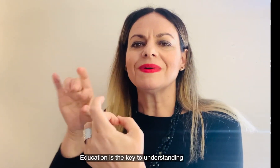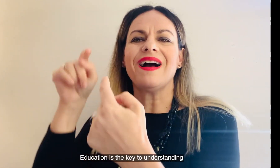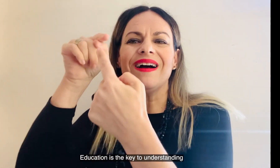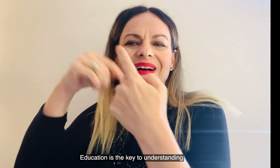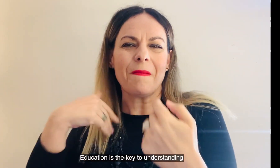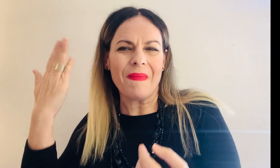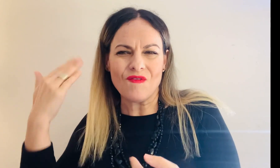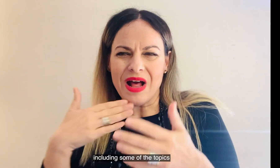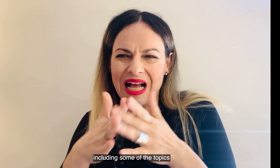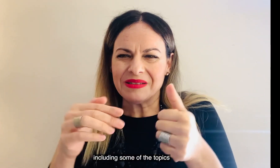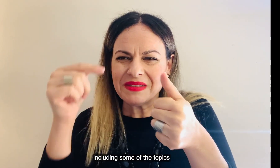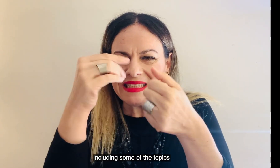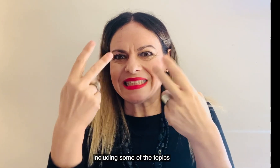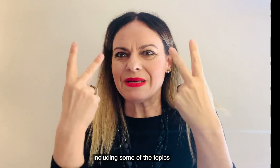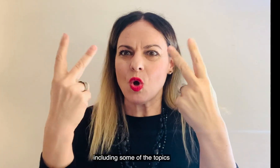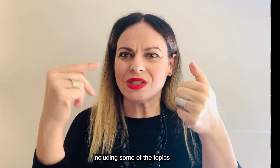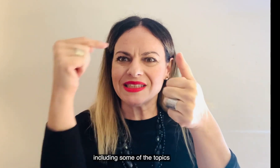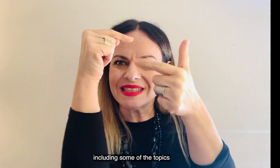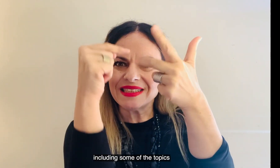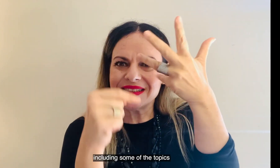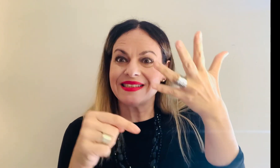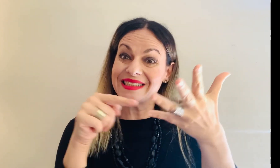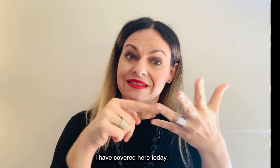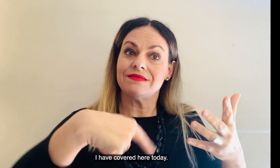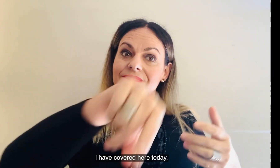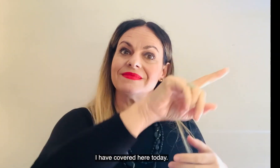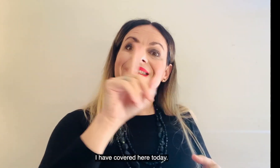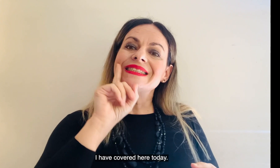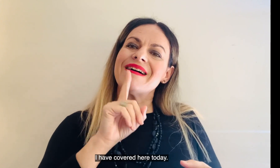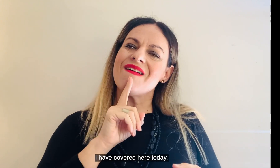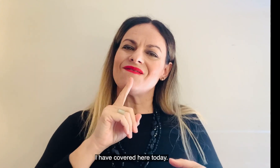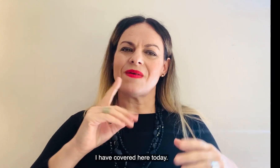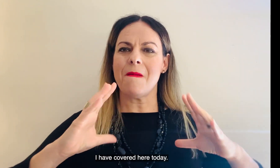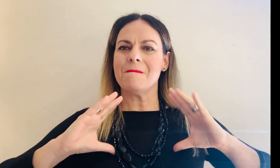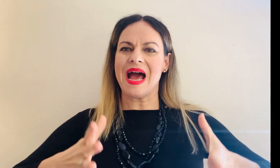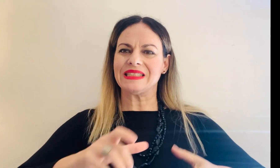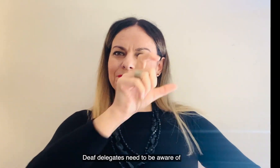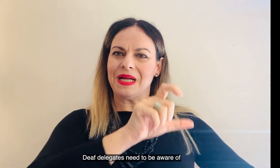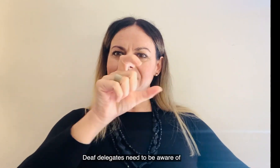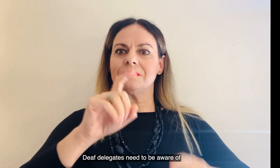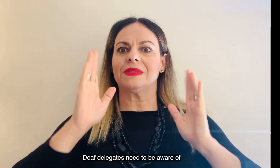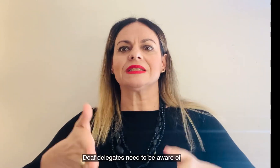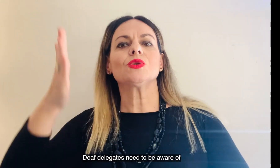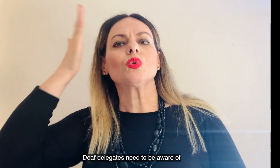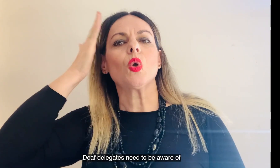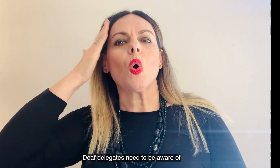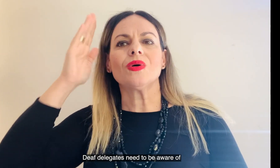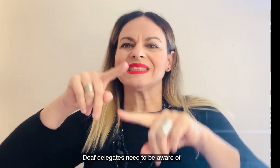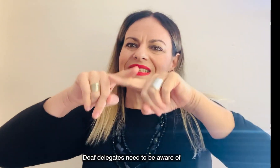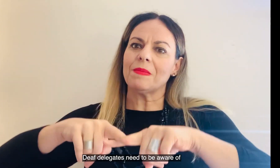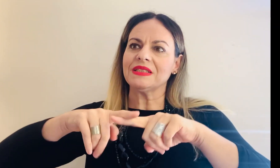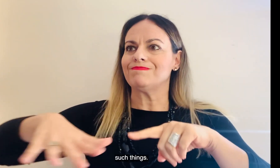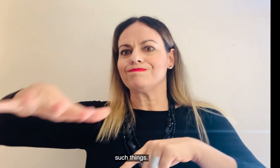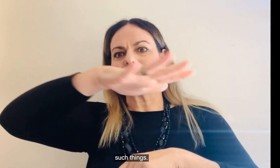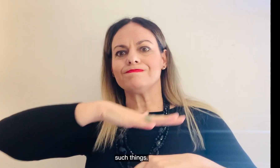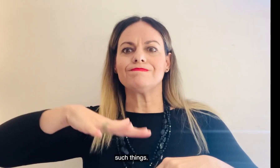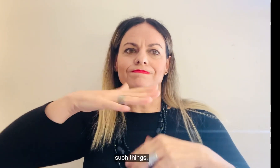Education is the key to understanding, including some of the topics I have covered here today. Deaf delegates need to be aware of such